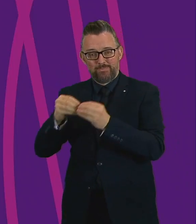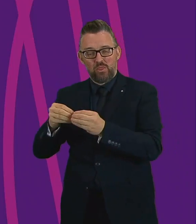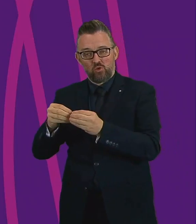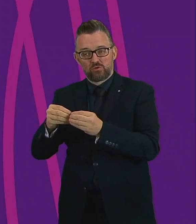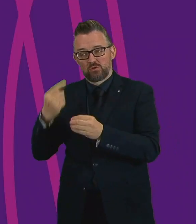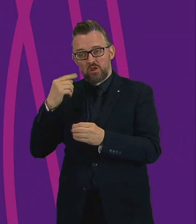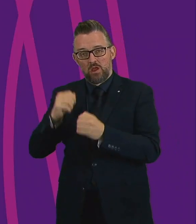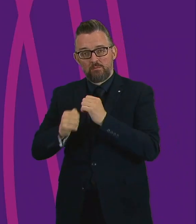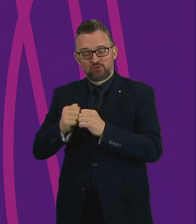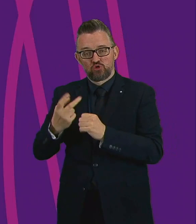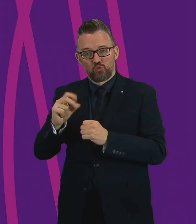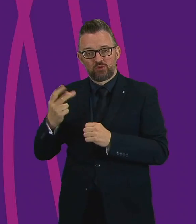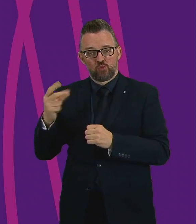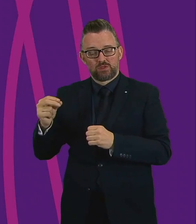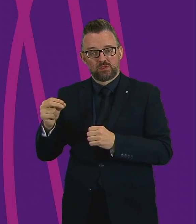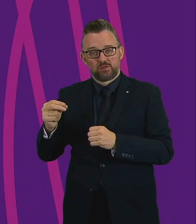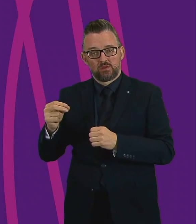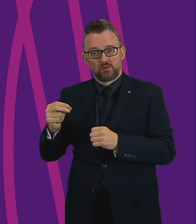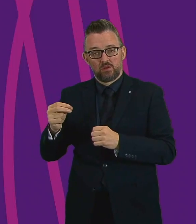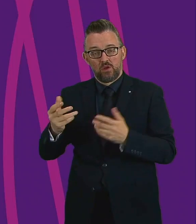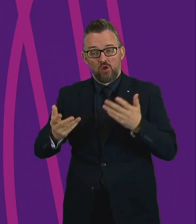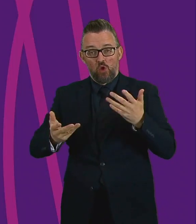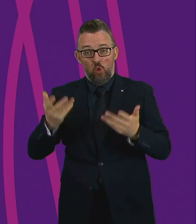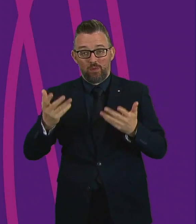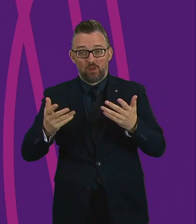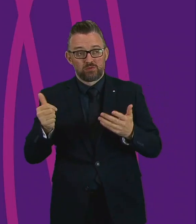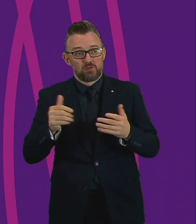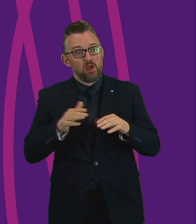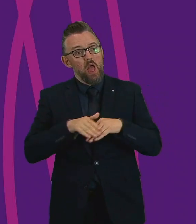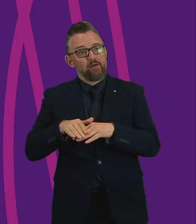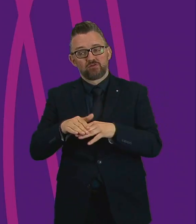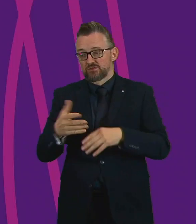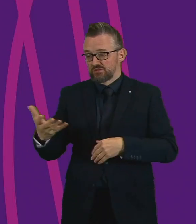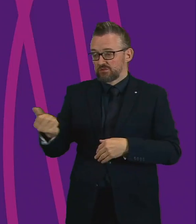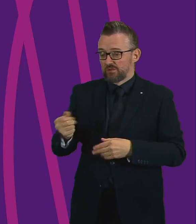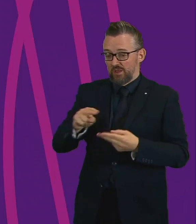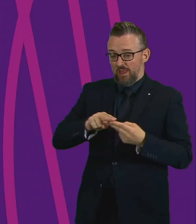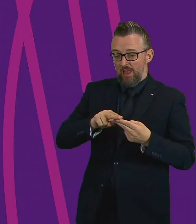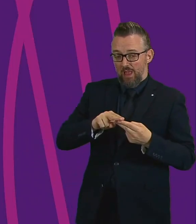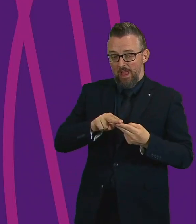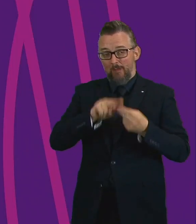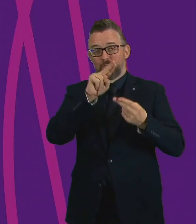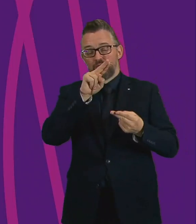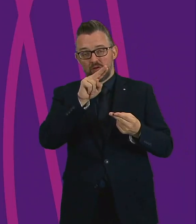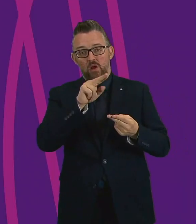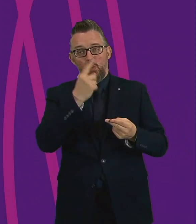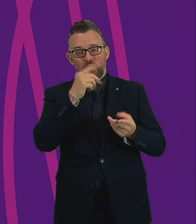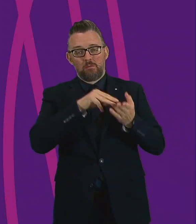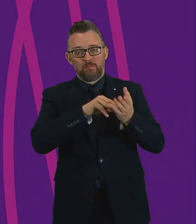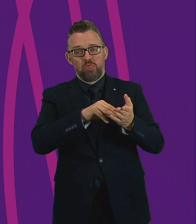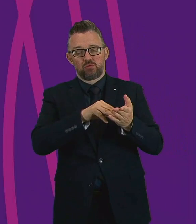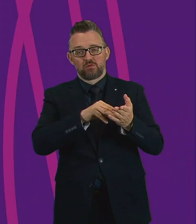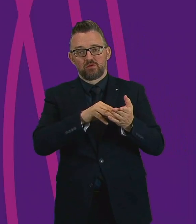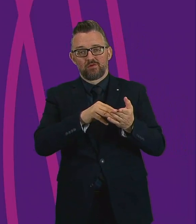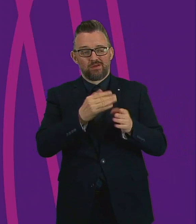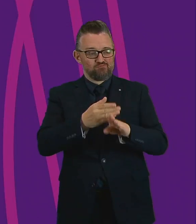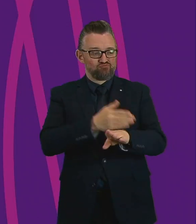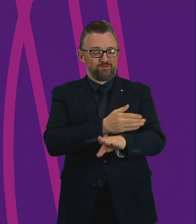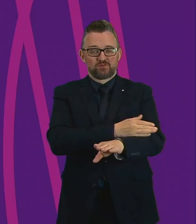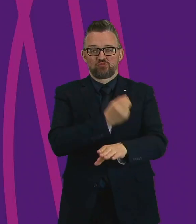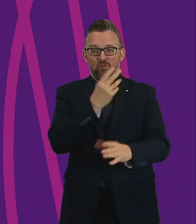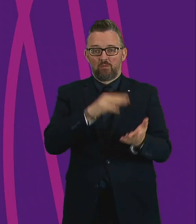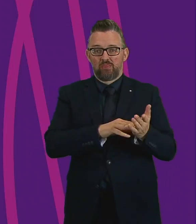March 2020, compared to an average monthly increase of £1 billion for the previous 12